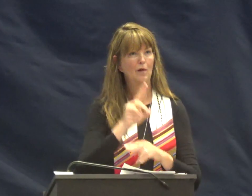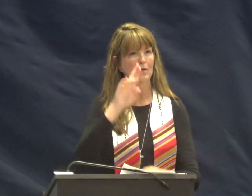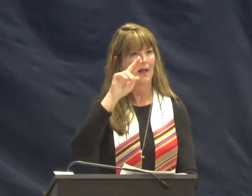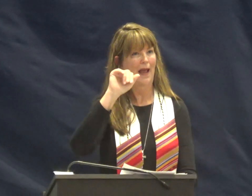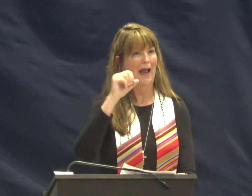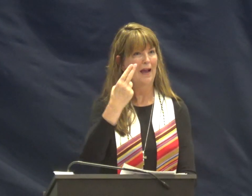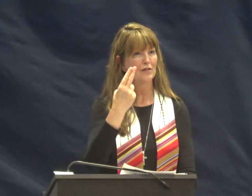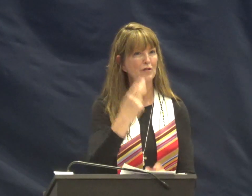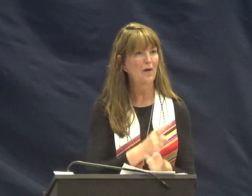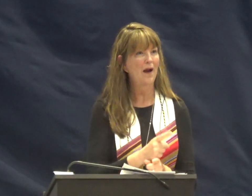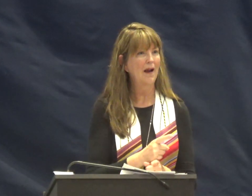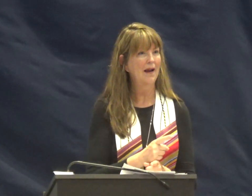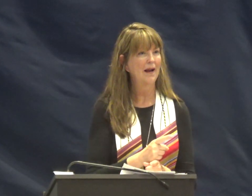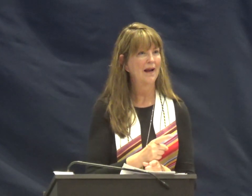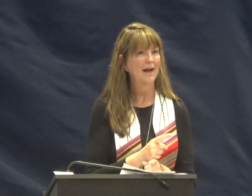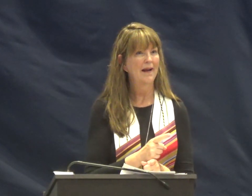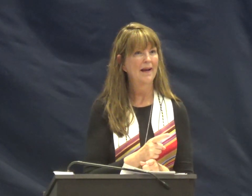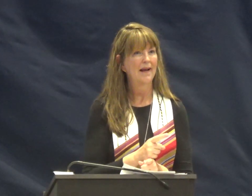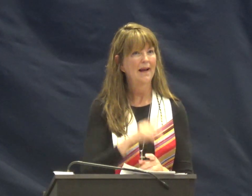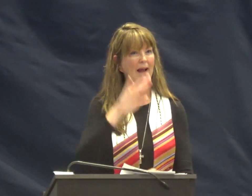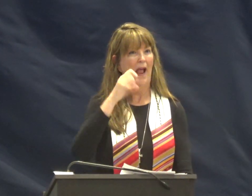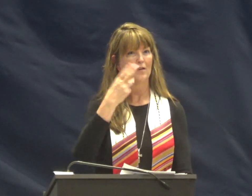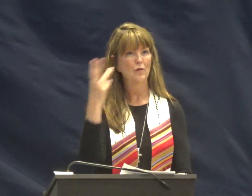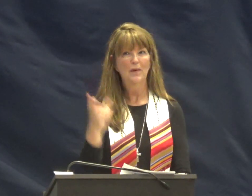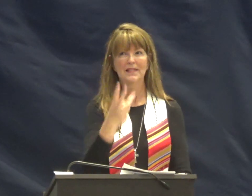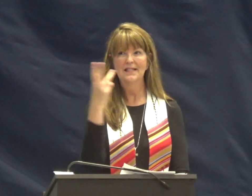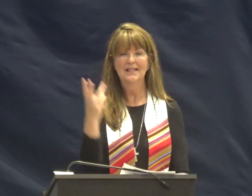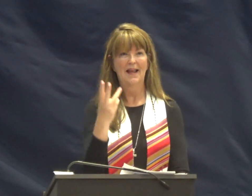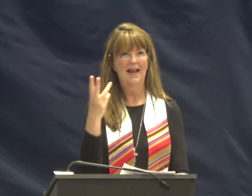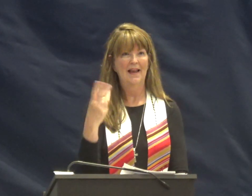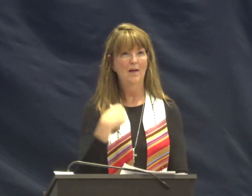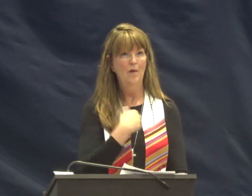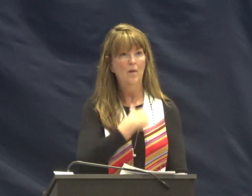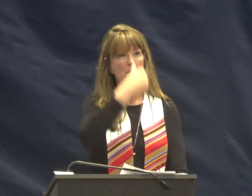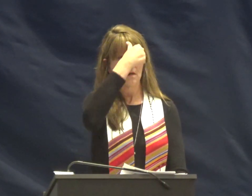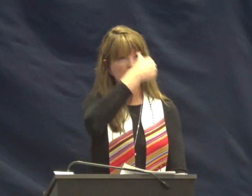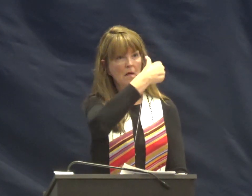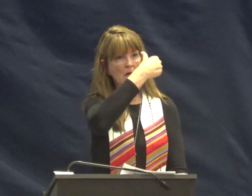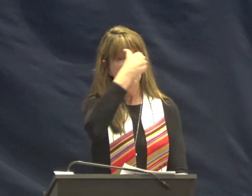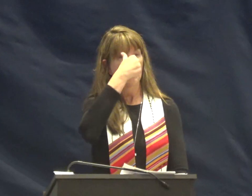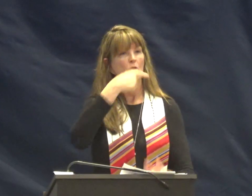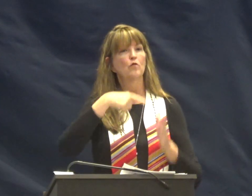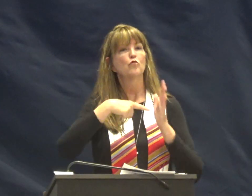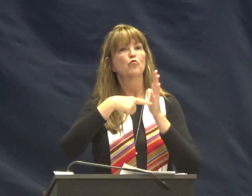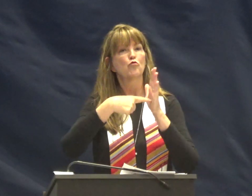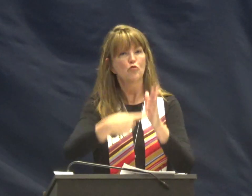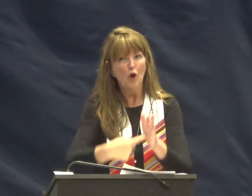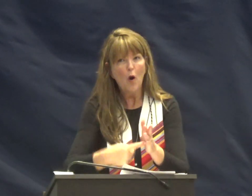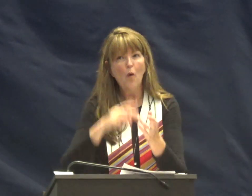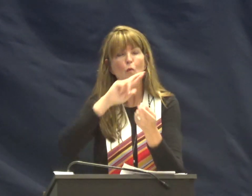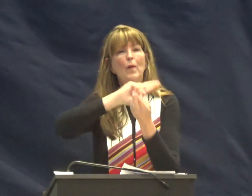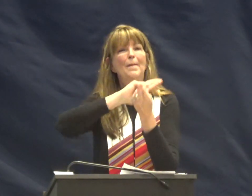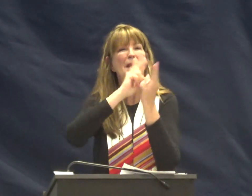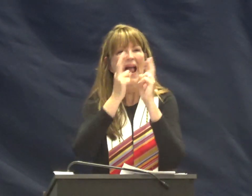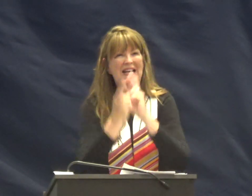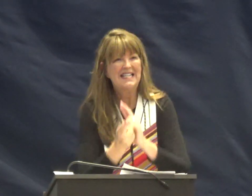today we still use ashes, right? On Ash Wednesday, when we make the sign of the cross with ashes on